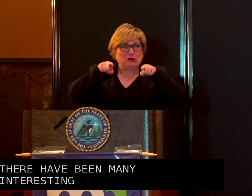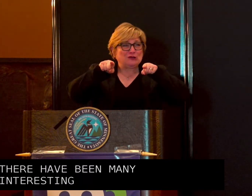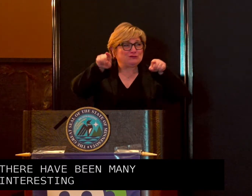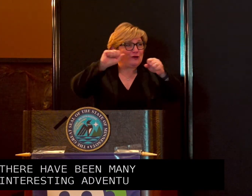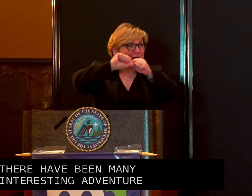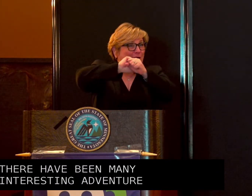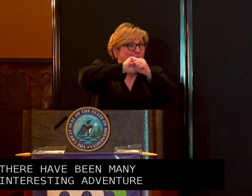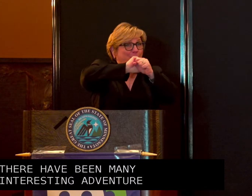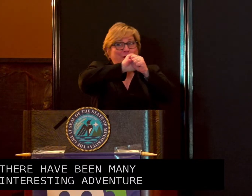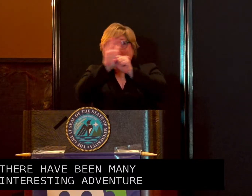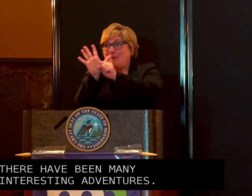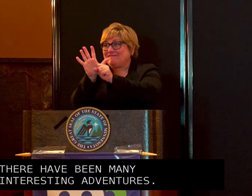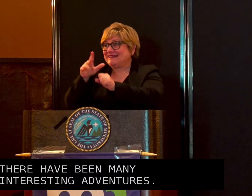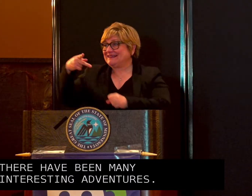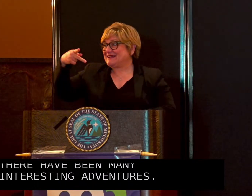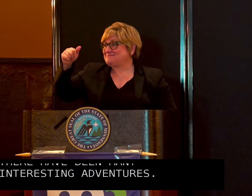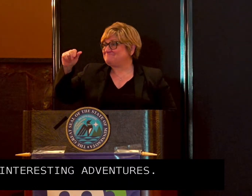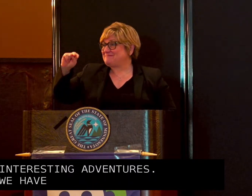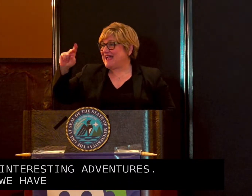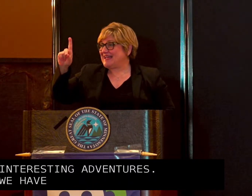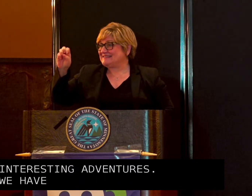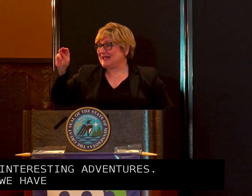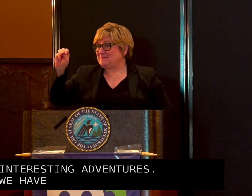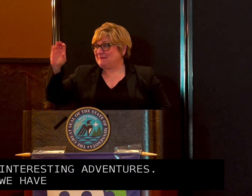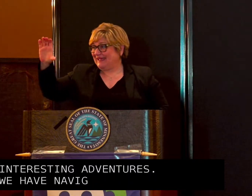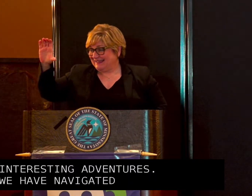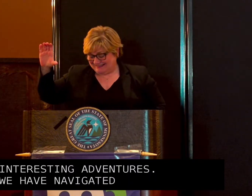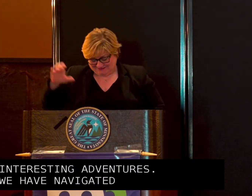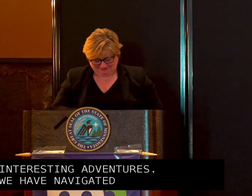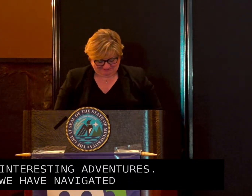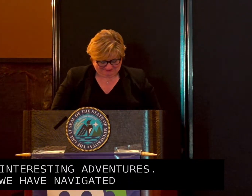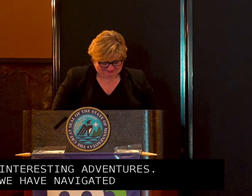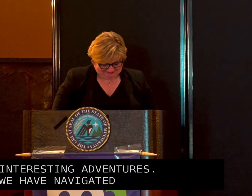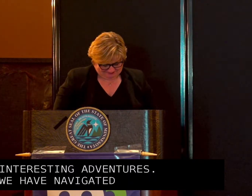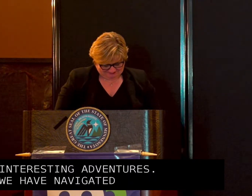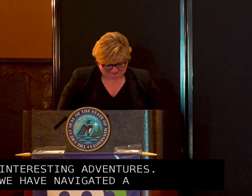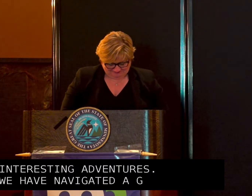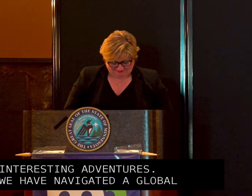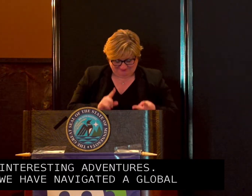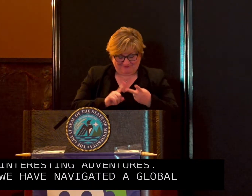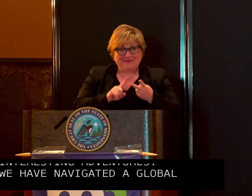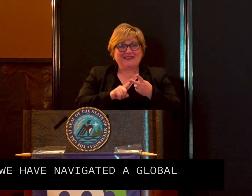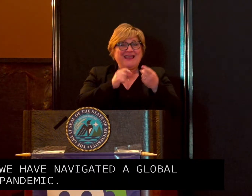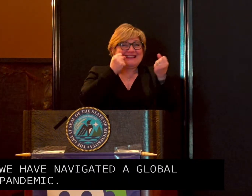We have navigated a global pandemic